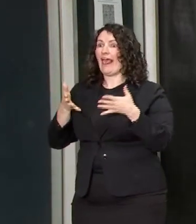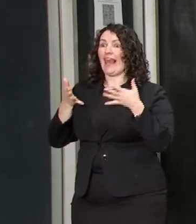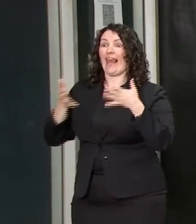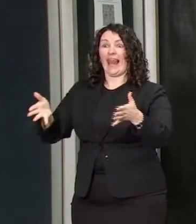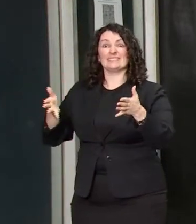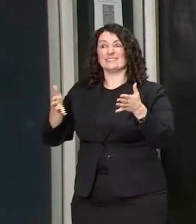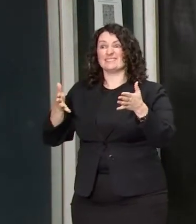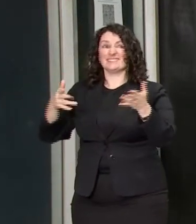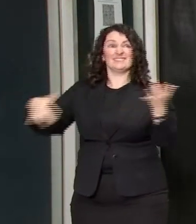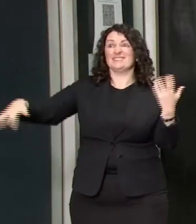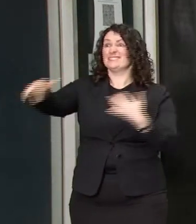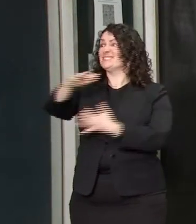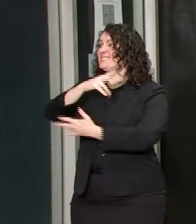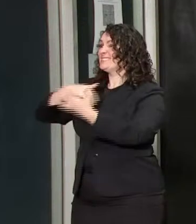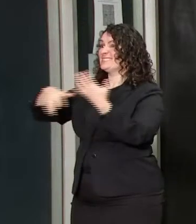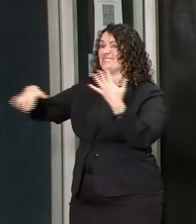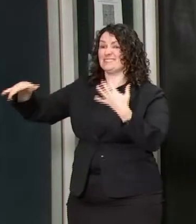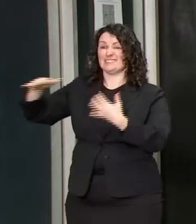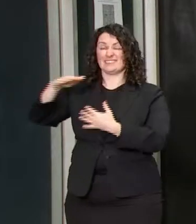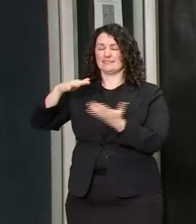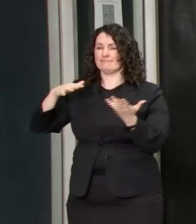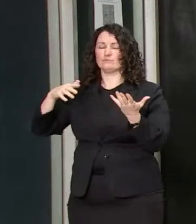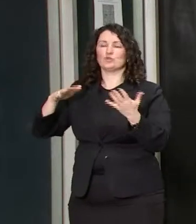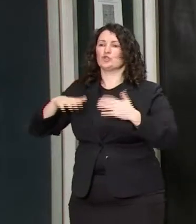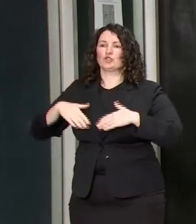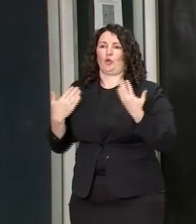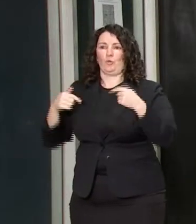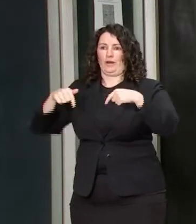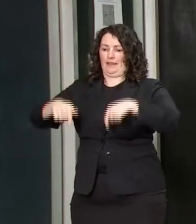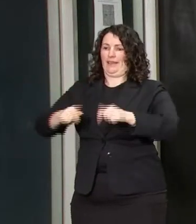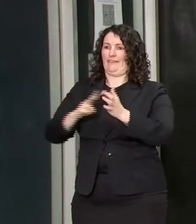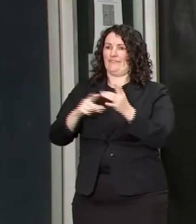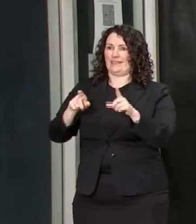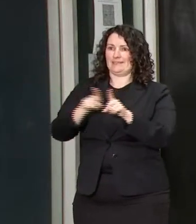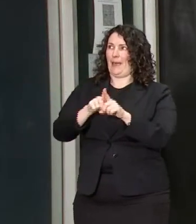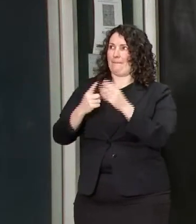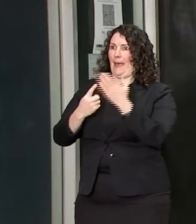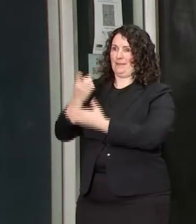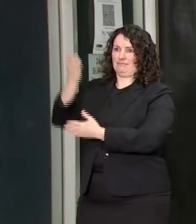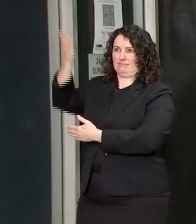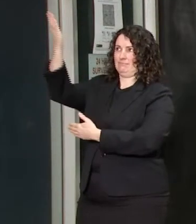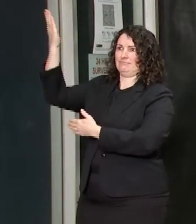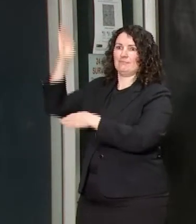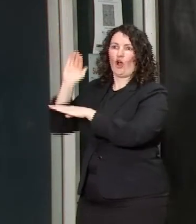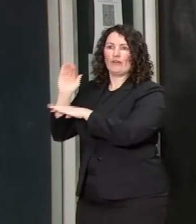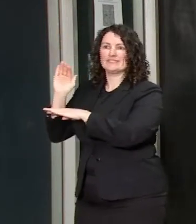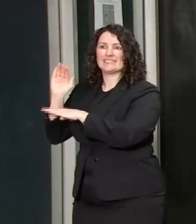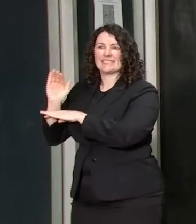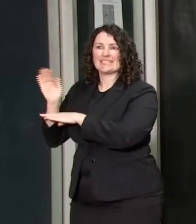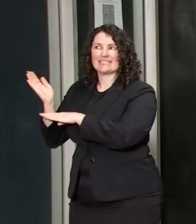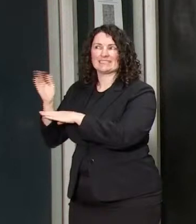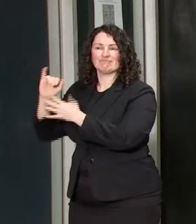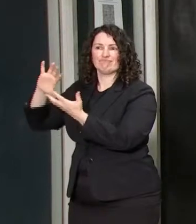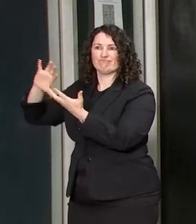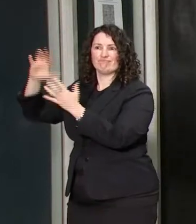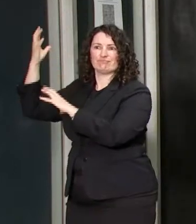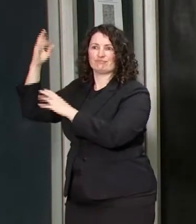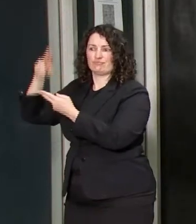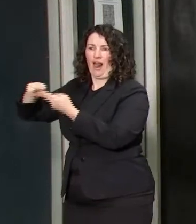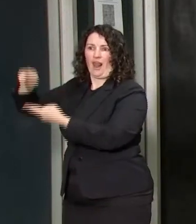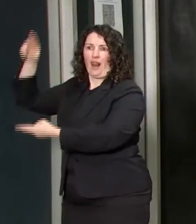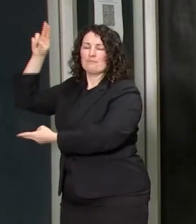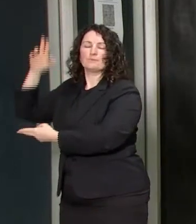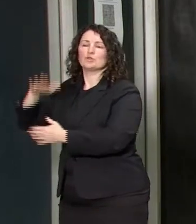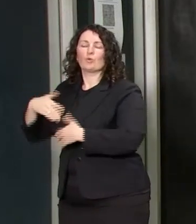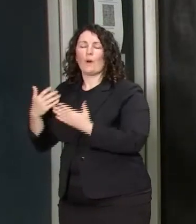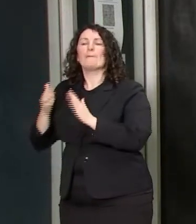lessons from overseas around what that looks like. We don't want that to occur. So we're moving by increments and we're moving